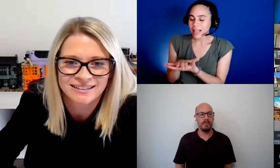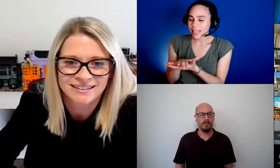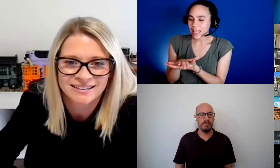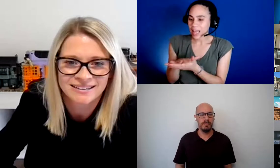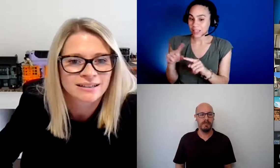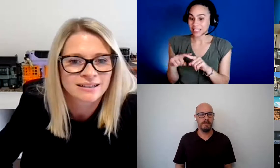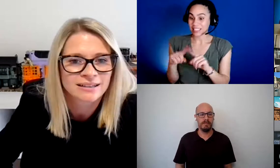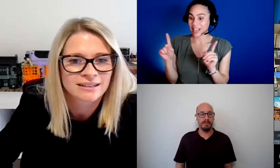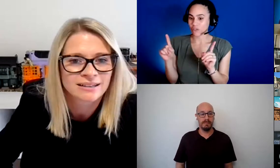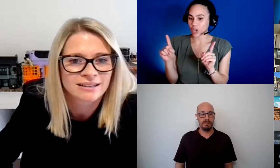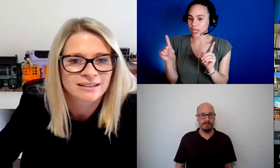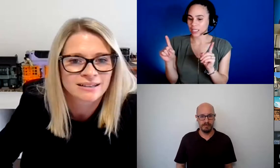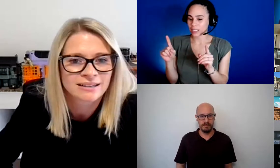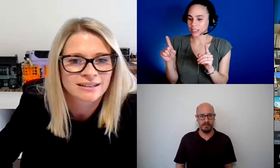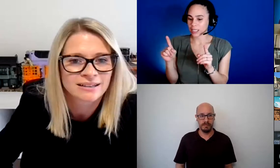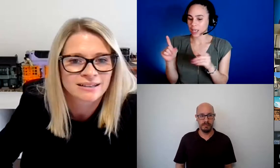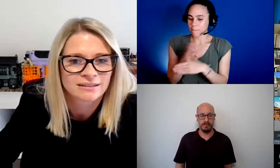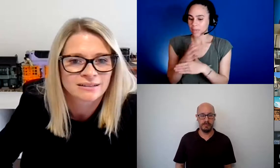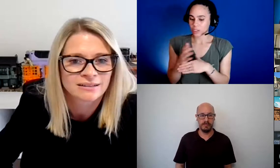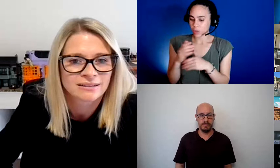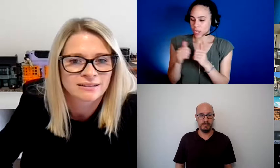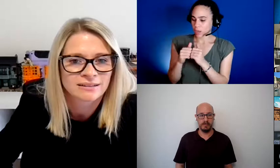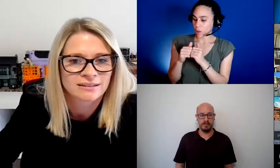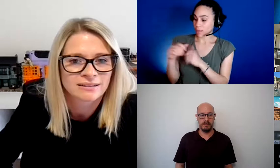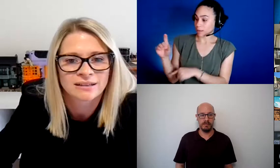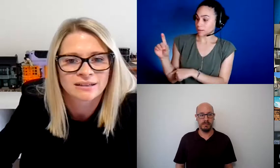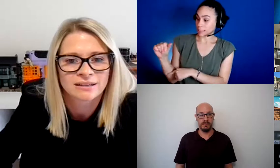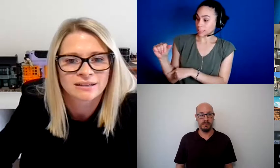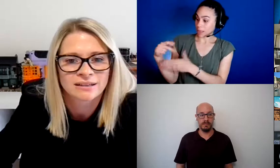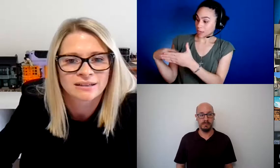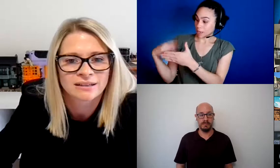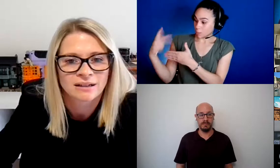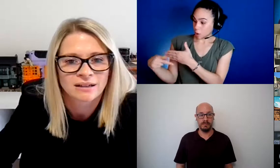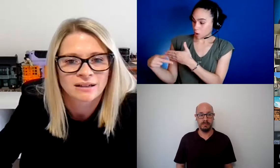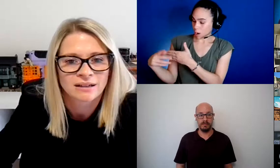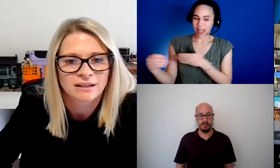disability program and a diversity program?